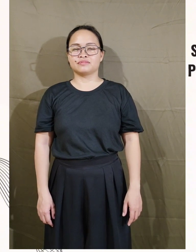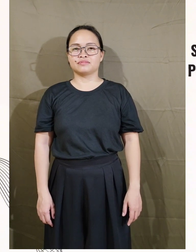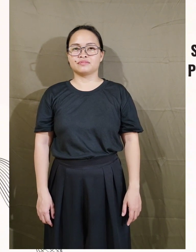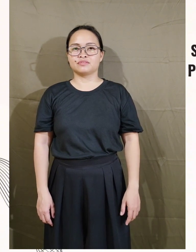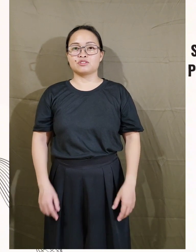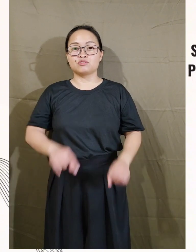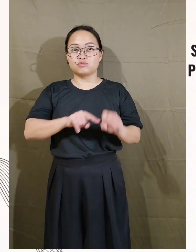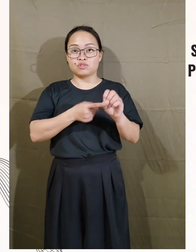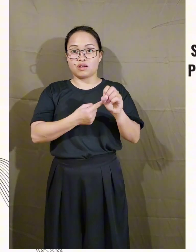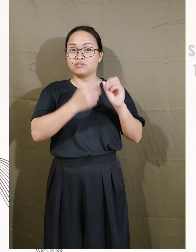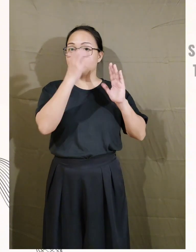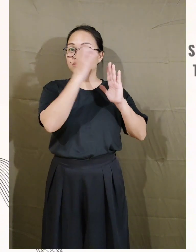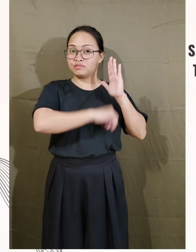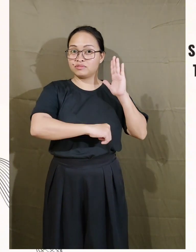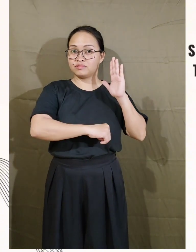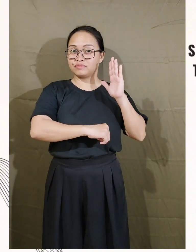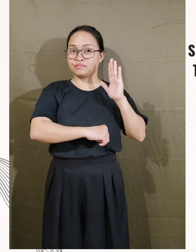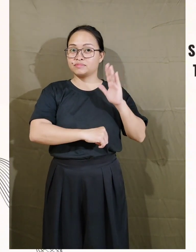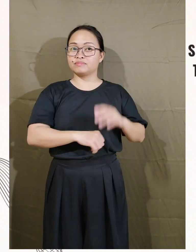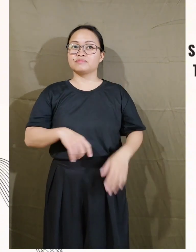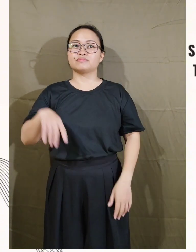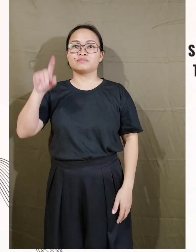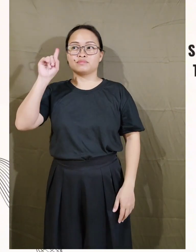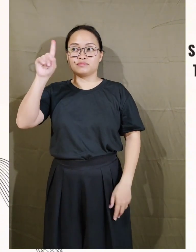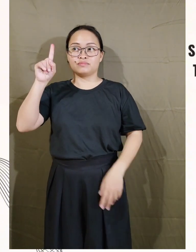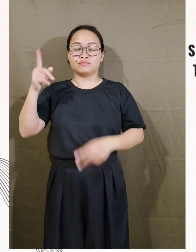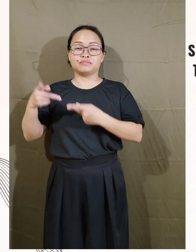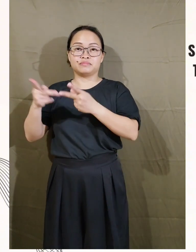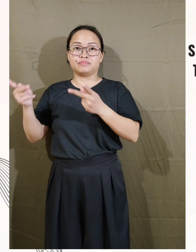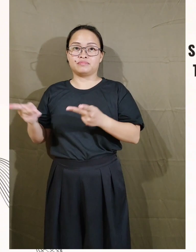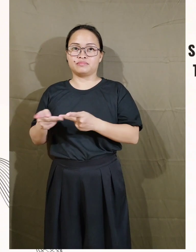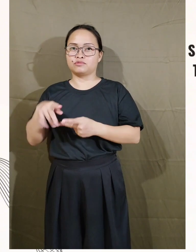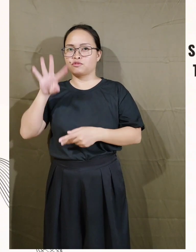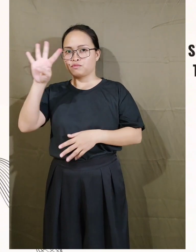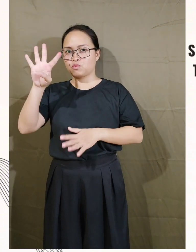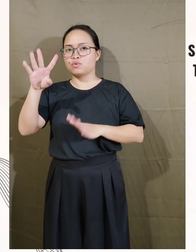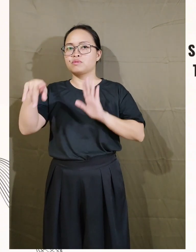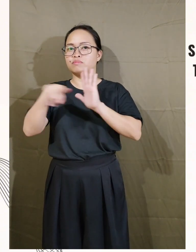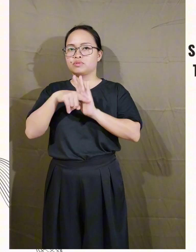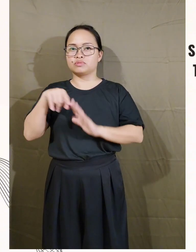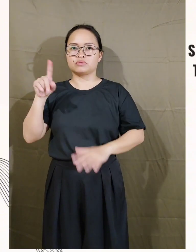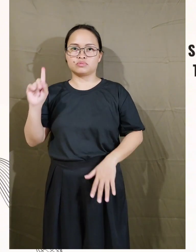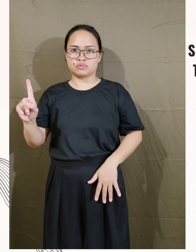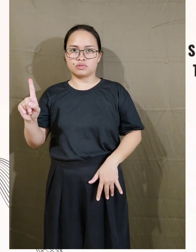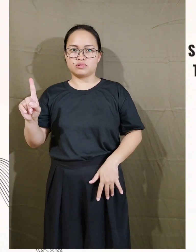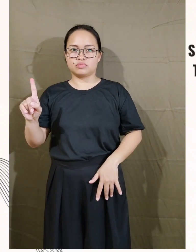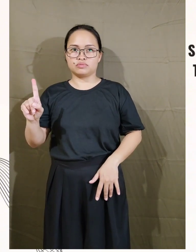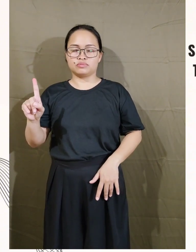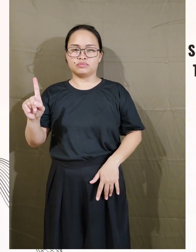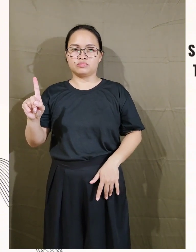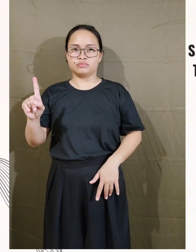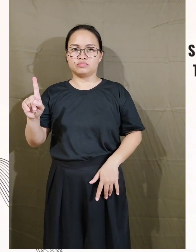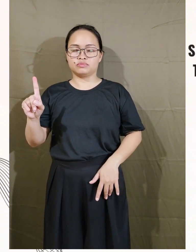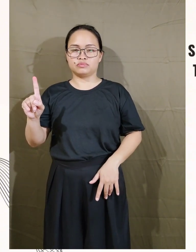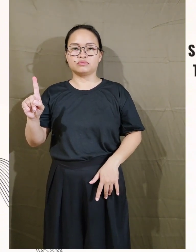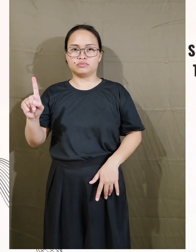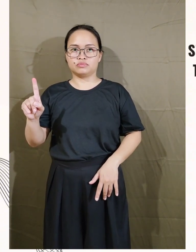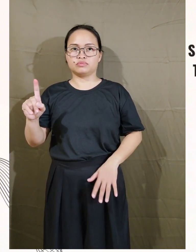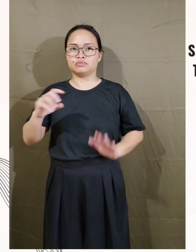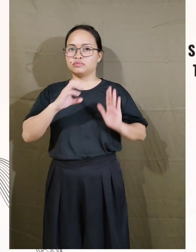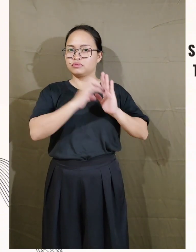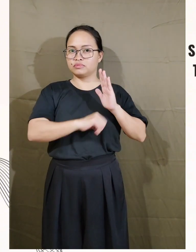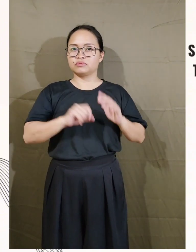Now let's start subtracting in ones place. 4 minus 1. Now let's take away 1 from